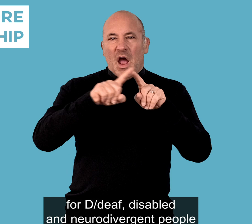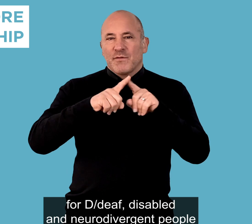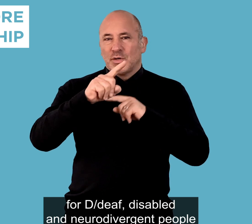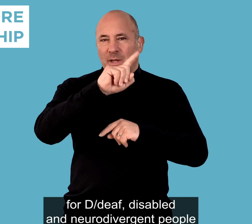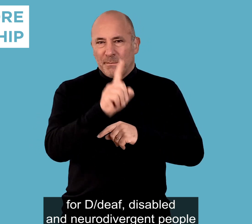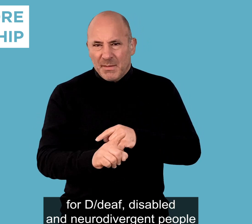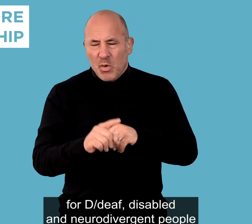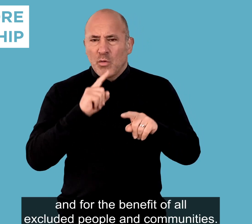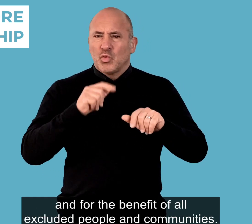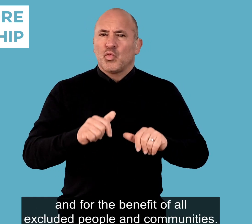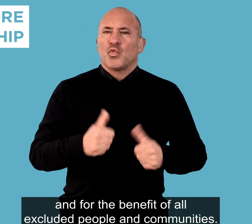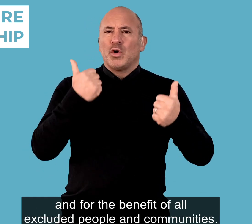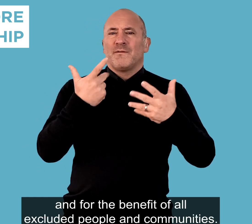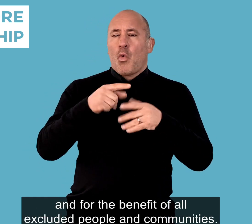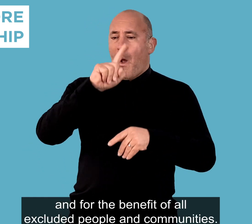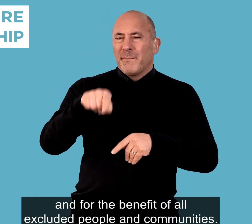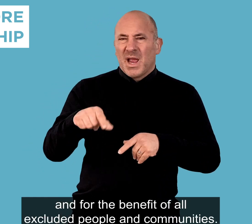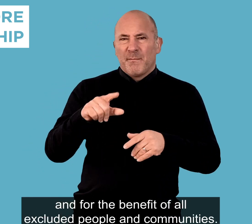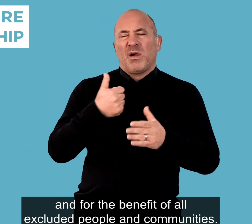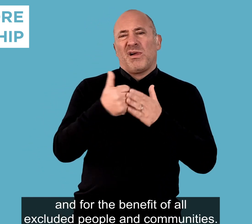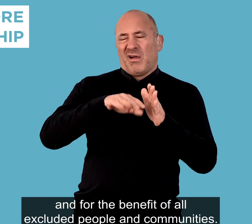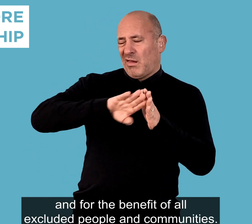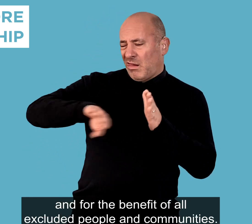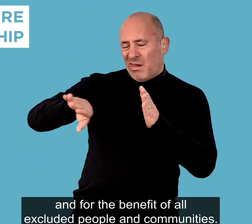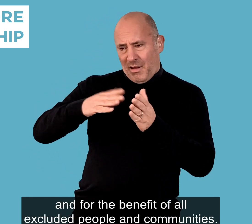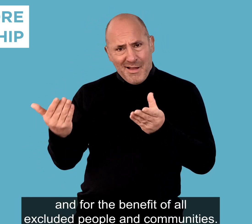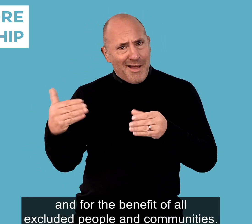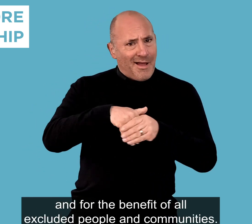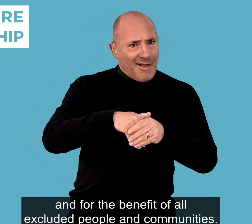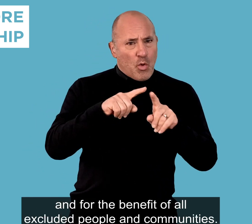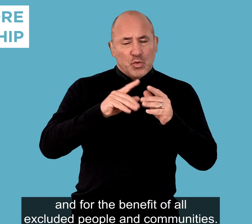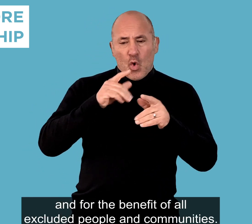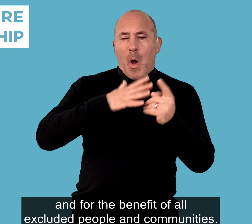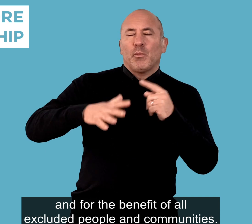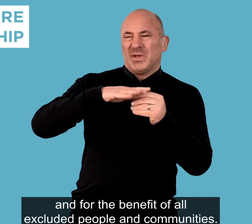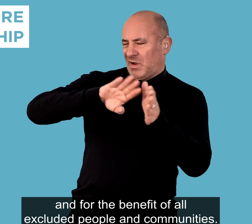neurodivergent people and for the benefit of all excluded people and communities.